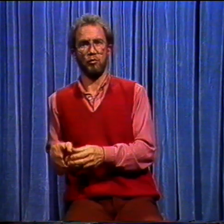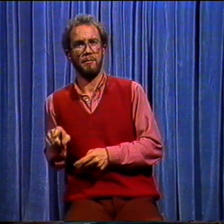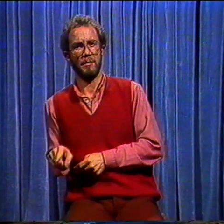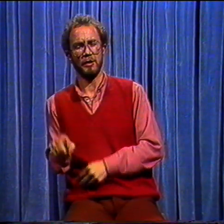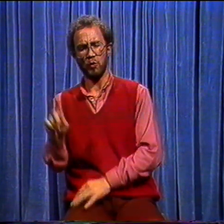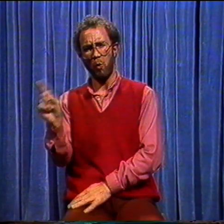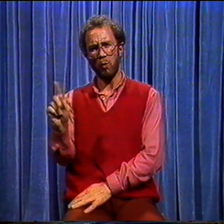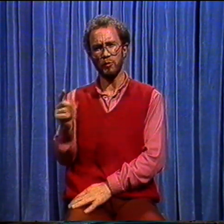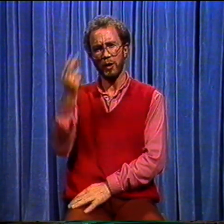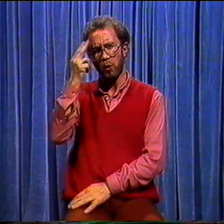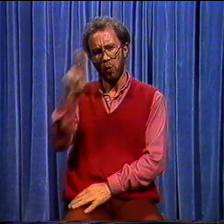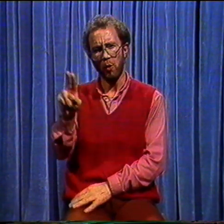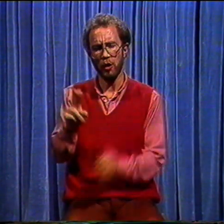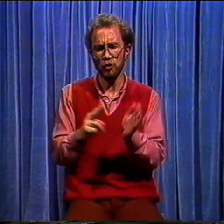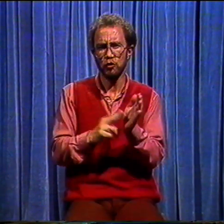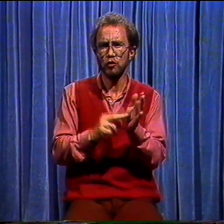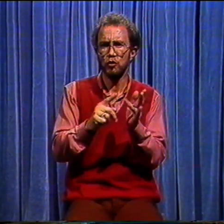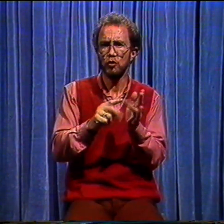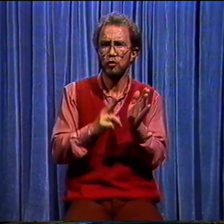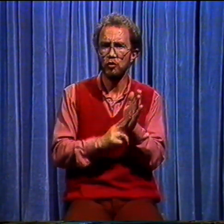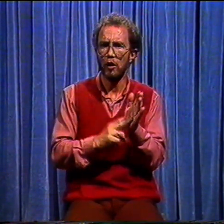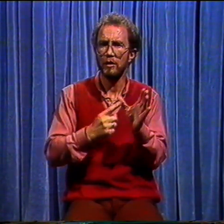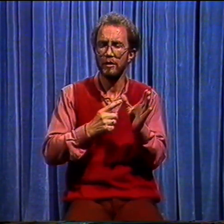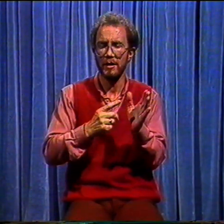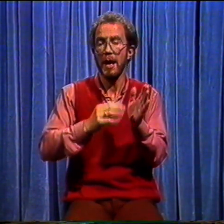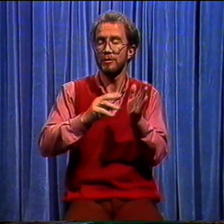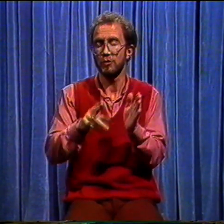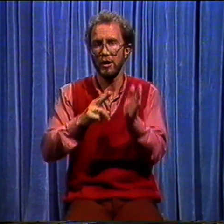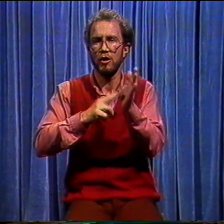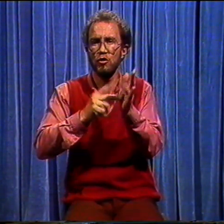The other group is what we call non-manual